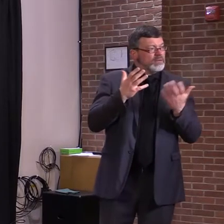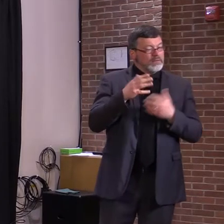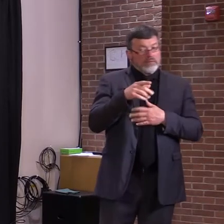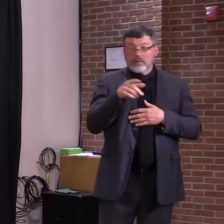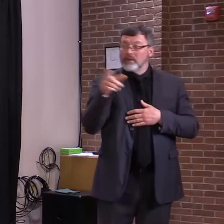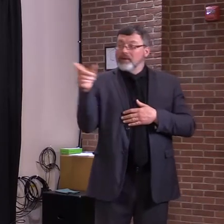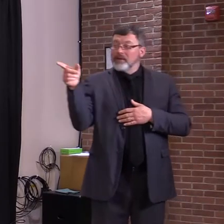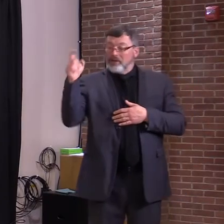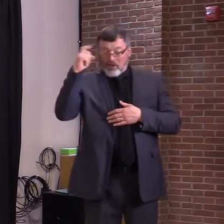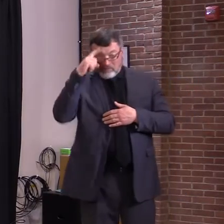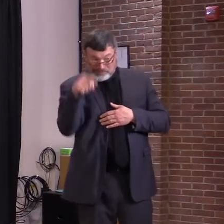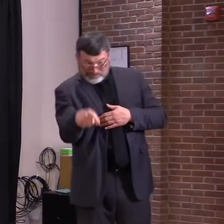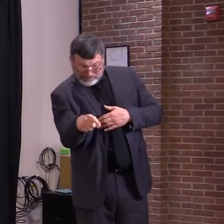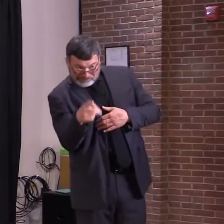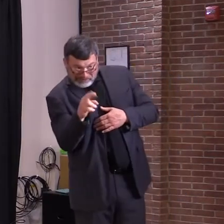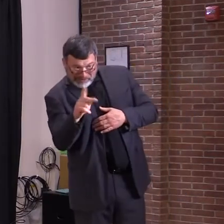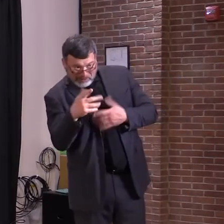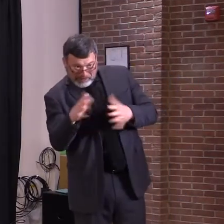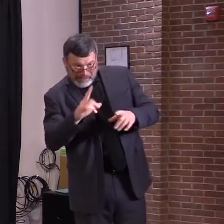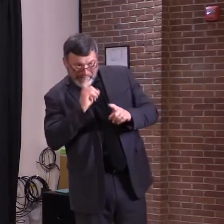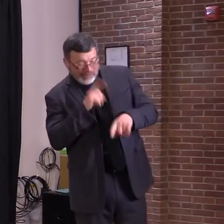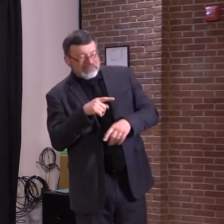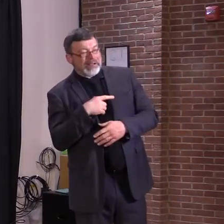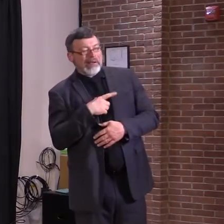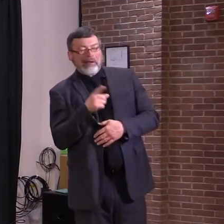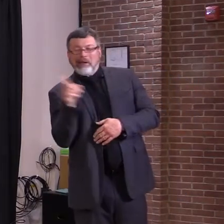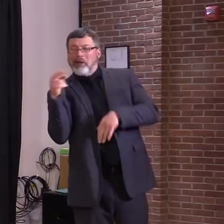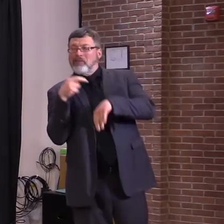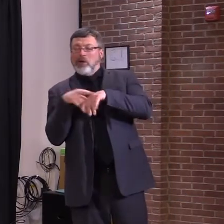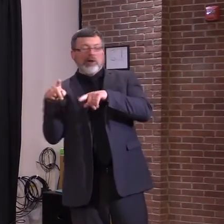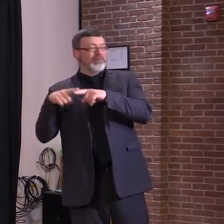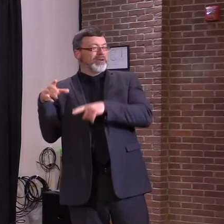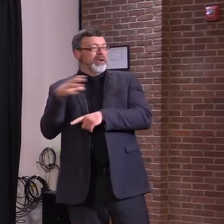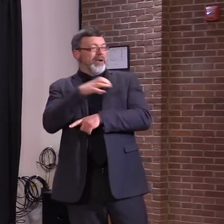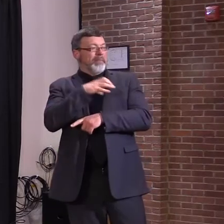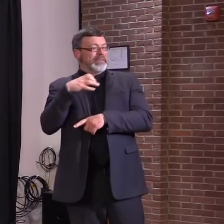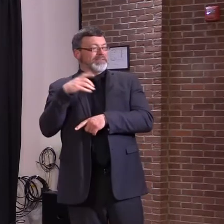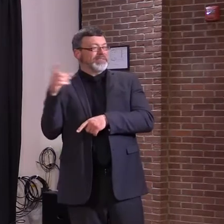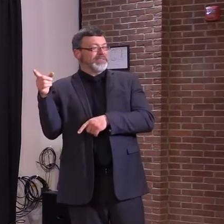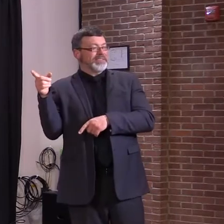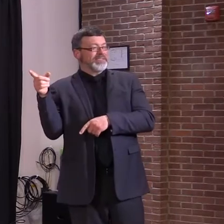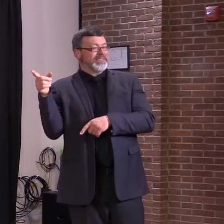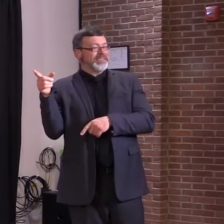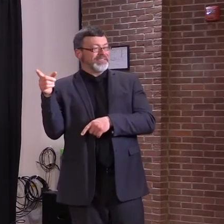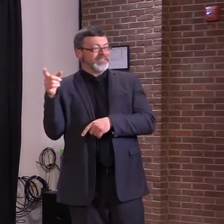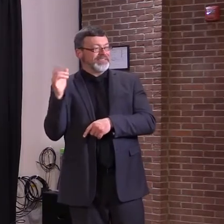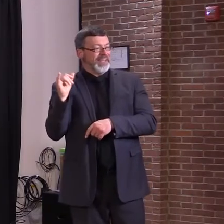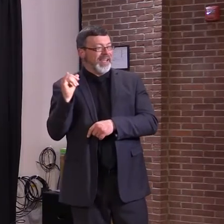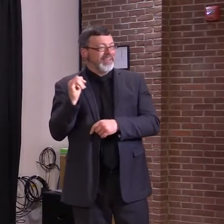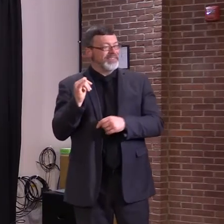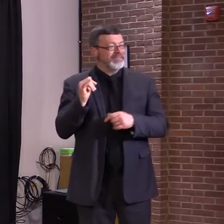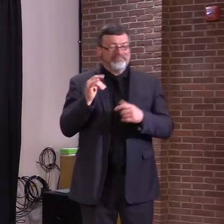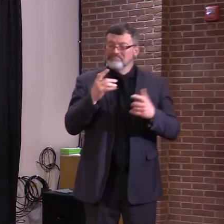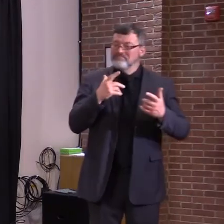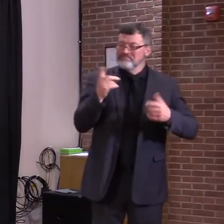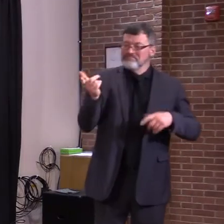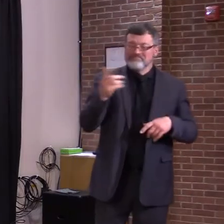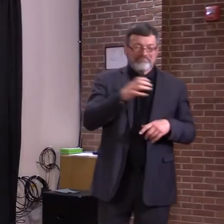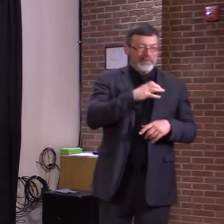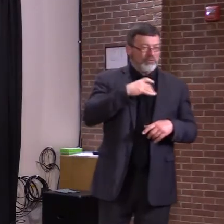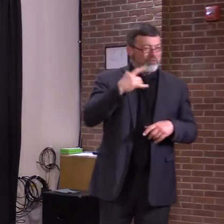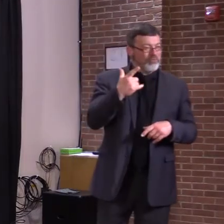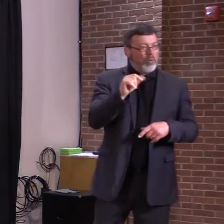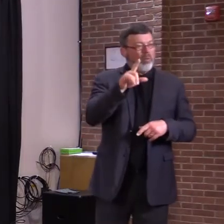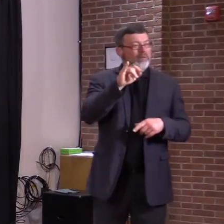No. I have a separate question. But if she does have an answer, then we could give it a shot. Hi, Tim. It's Joan.